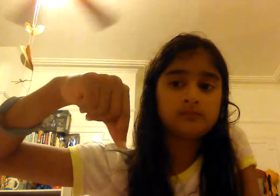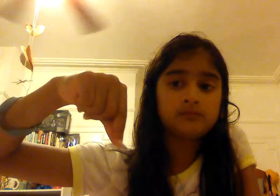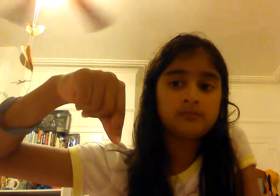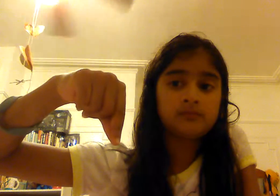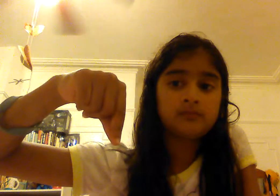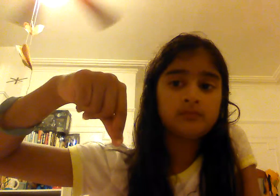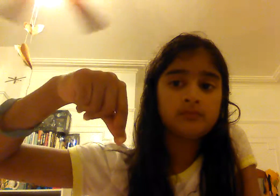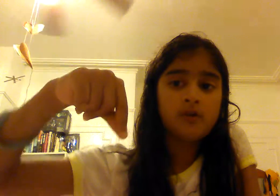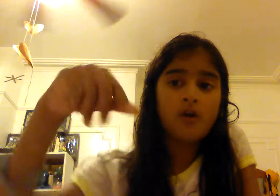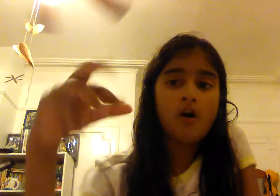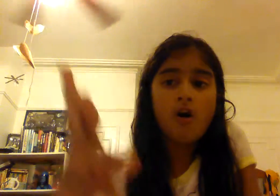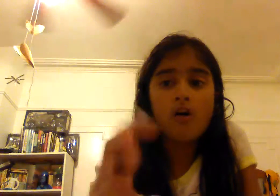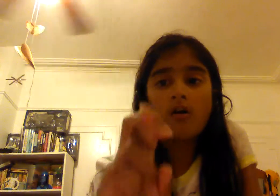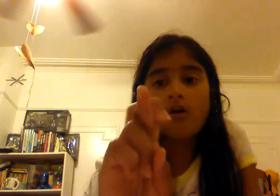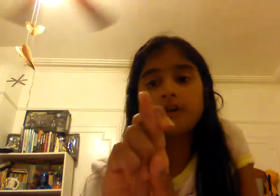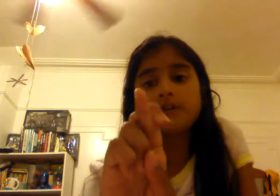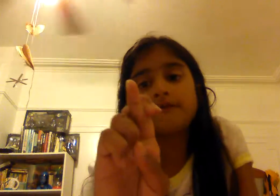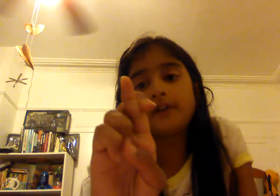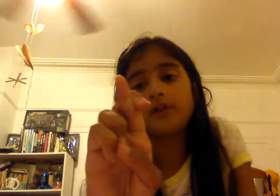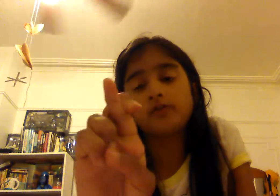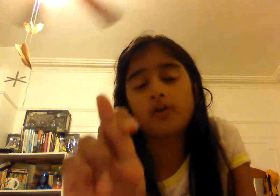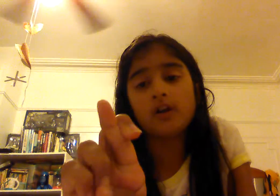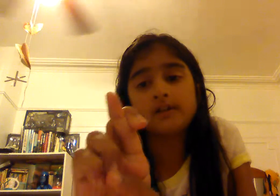R is your fingers crossed,